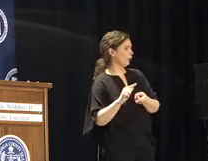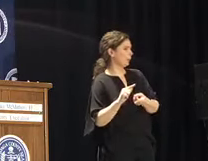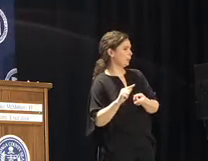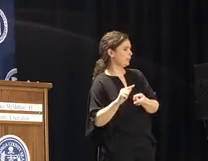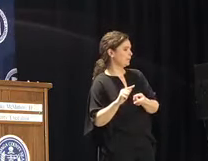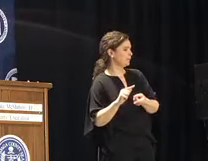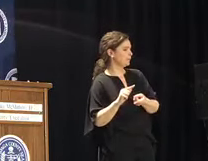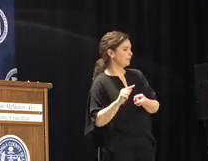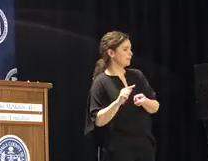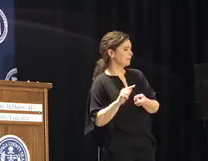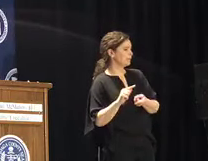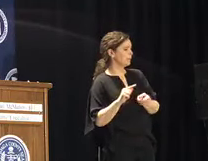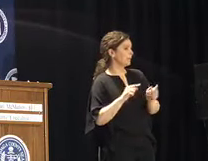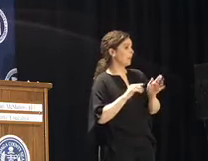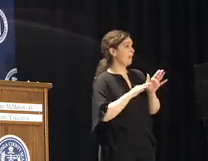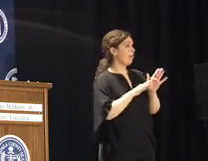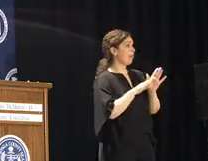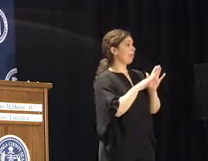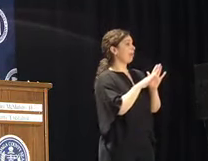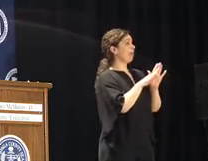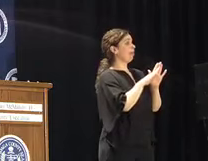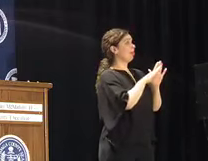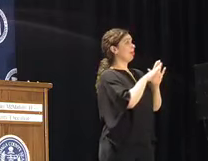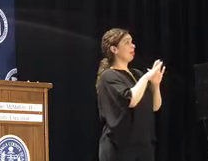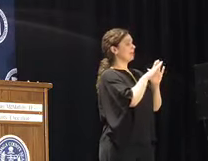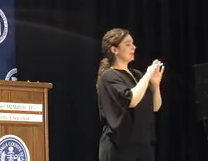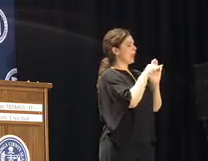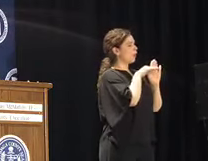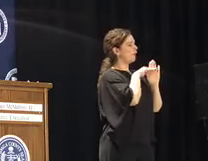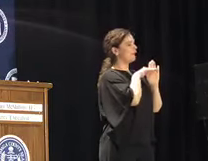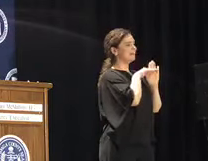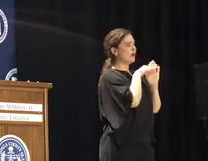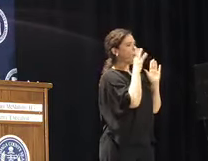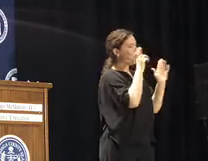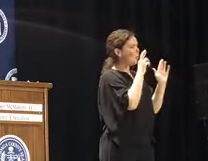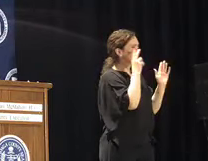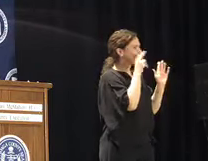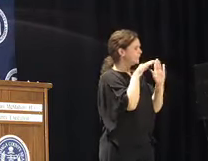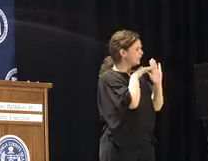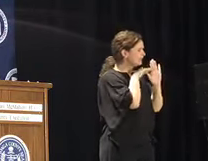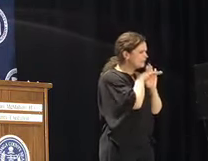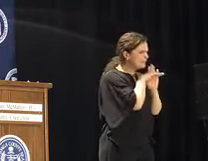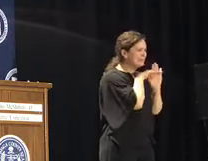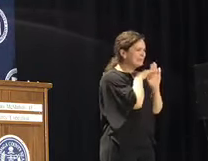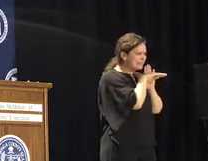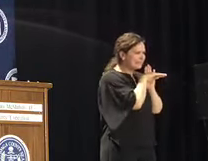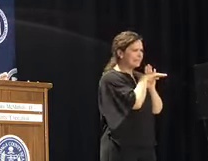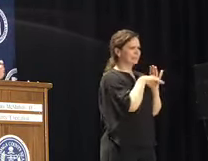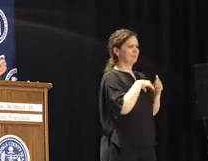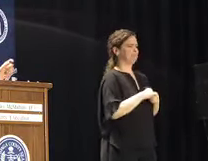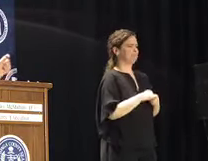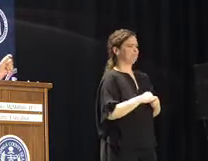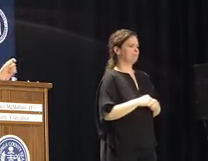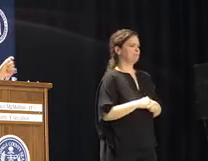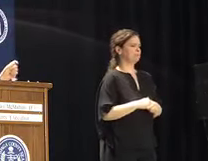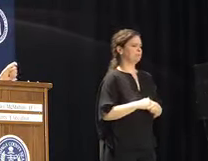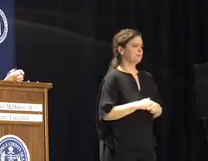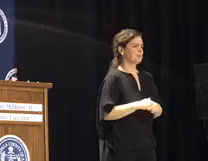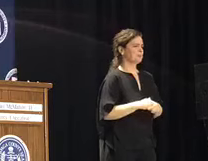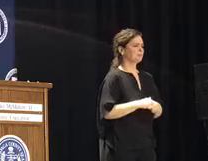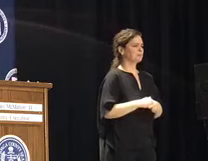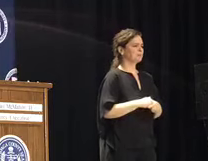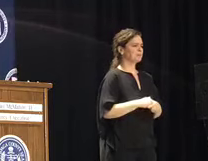flattening demand. Was up here, it's come down. Now we're flattening. So that presents an opportunity